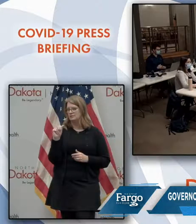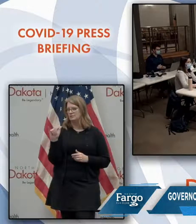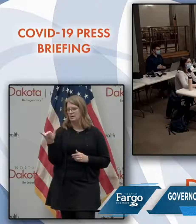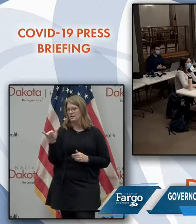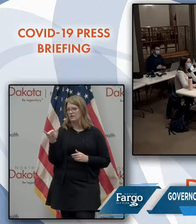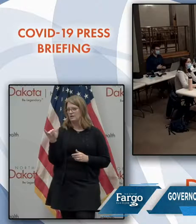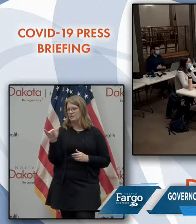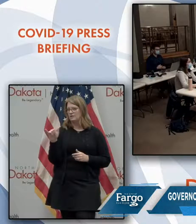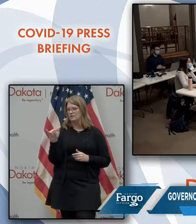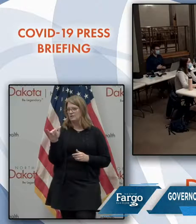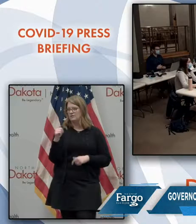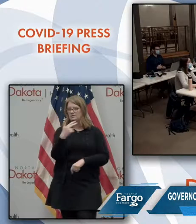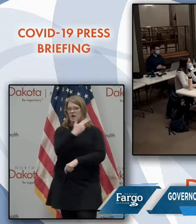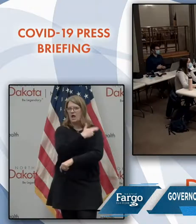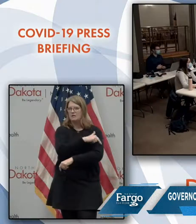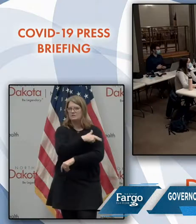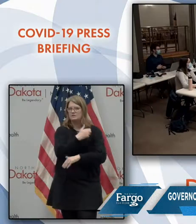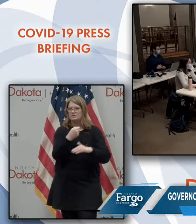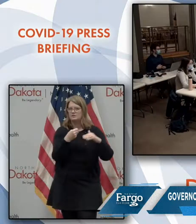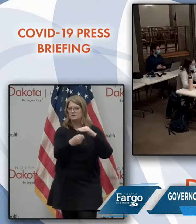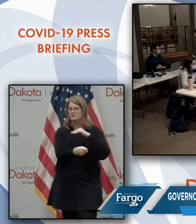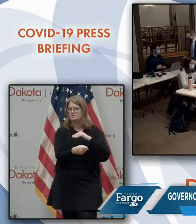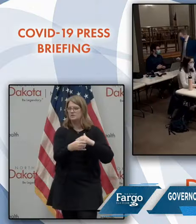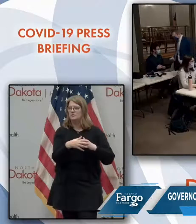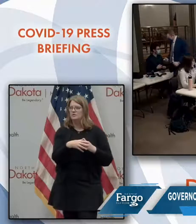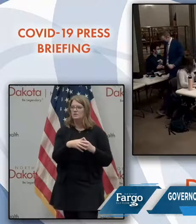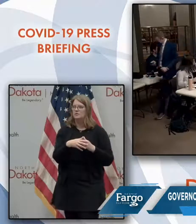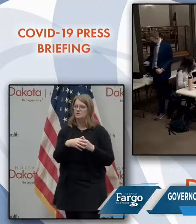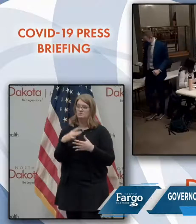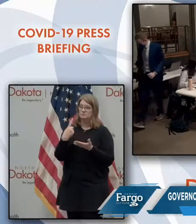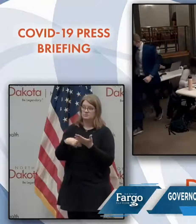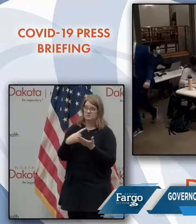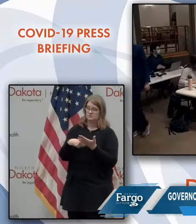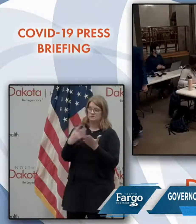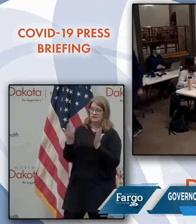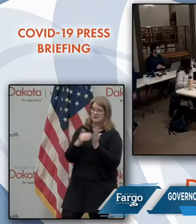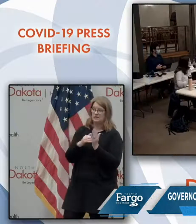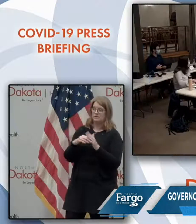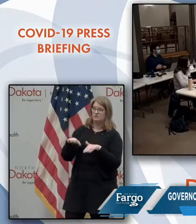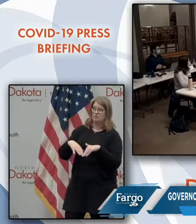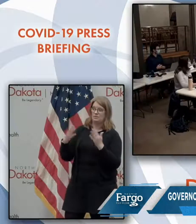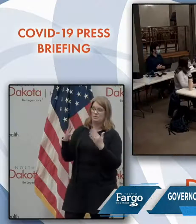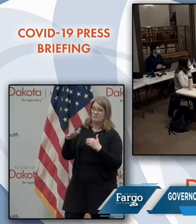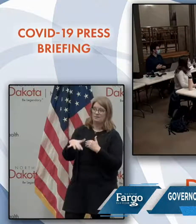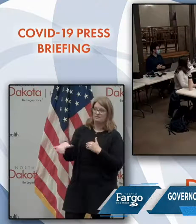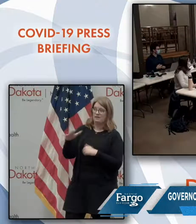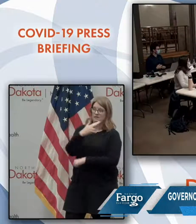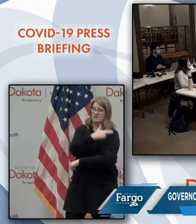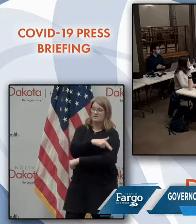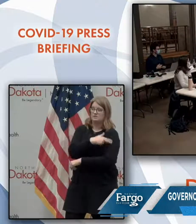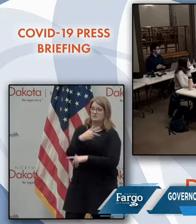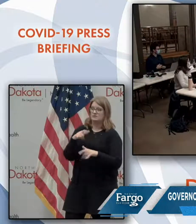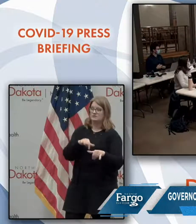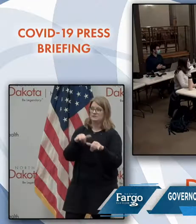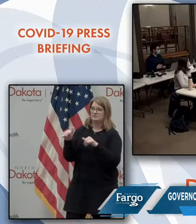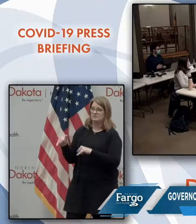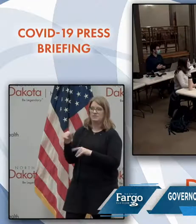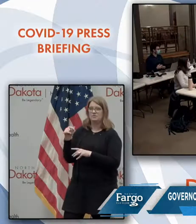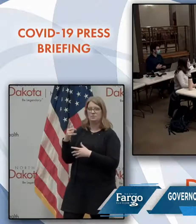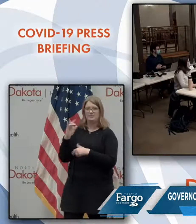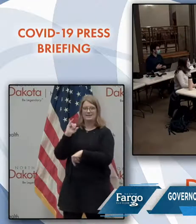regarding hospitalizations, are there talks again to open up field hospitals similar to the one they had staged in the Fargo